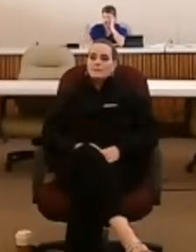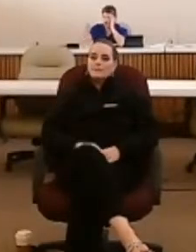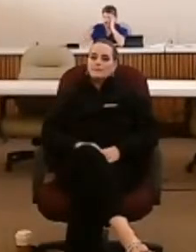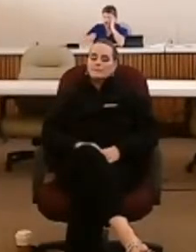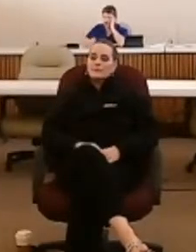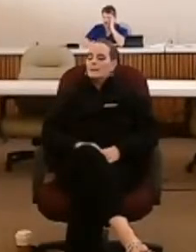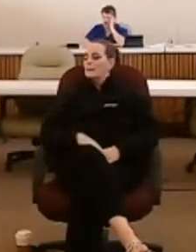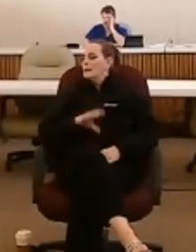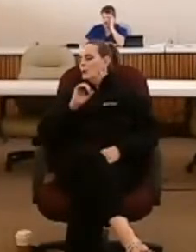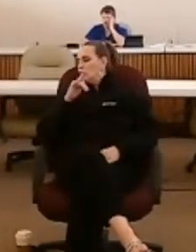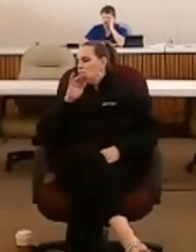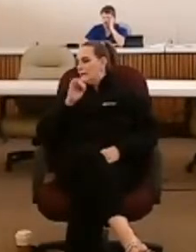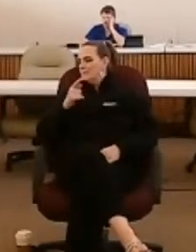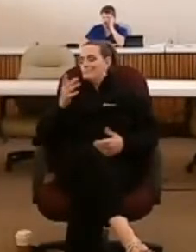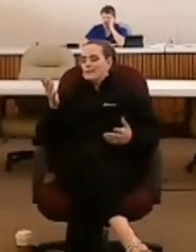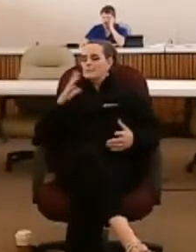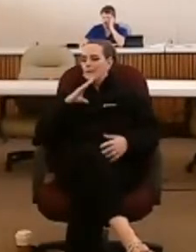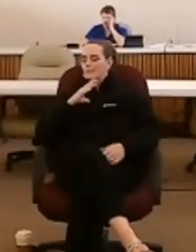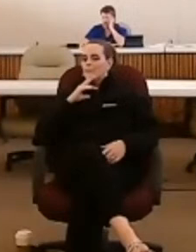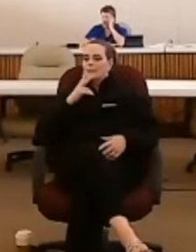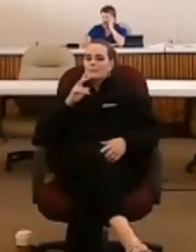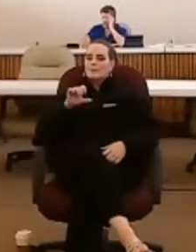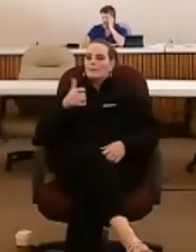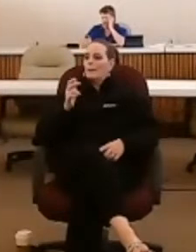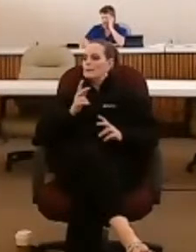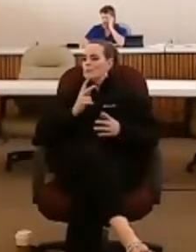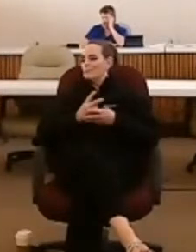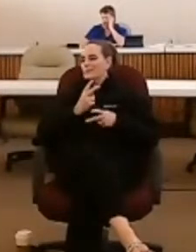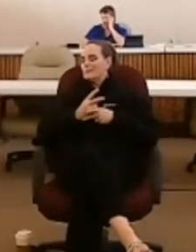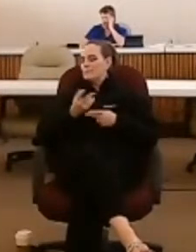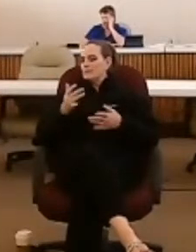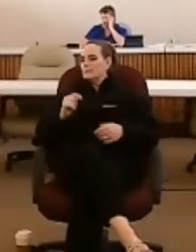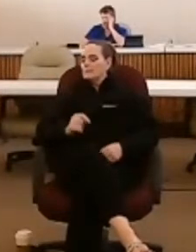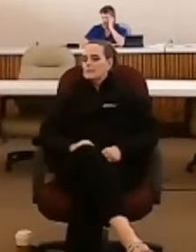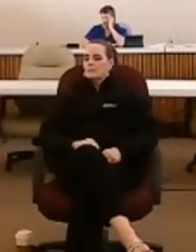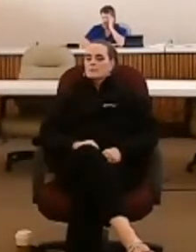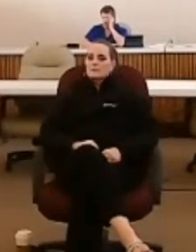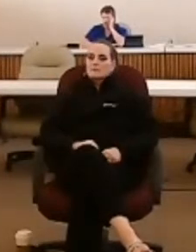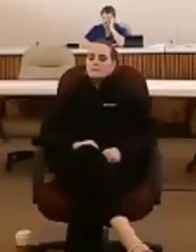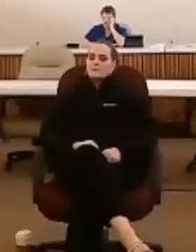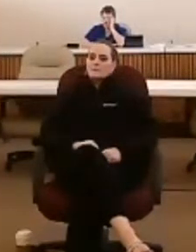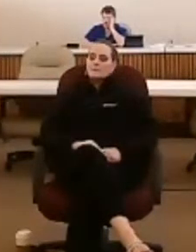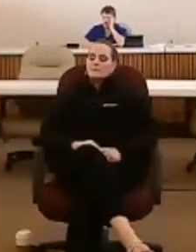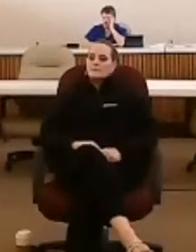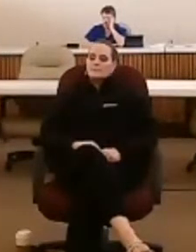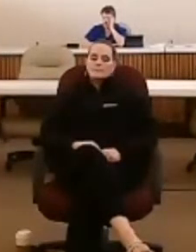No, Craig, just go ahead. There might be others. Well, you're going to pass around if they want. Yeah, that's fine.